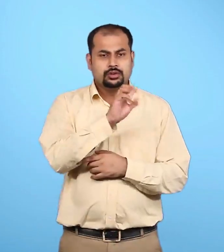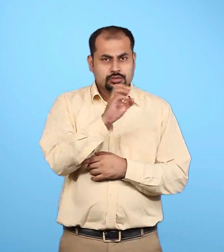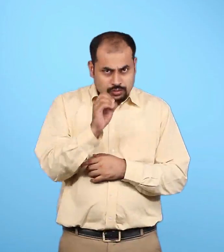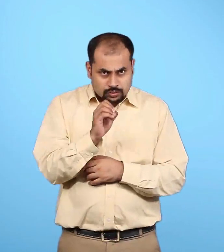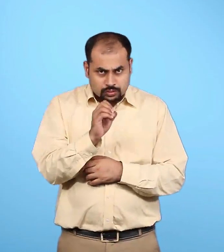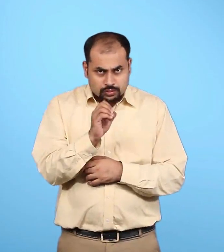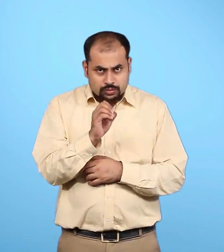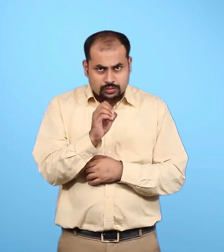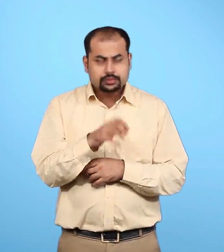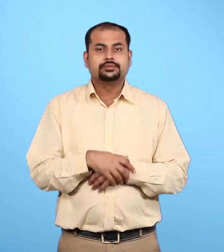400,